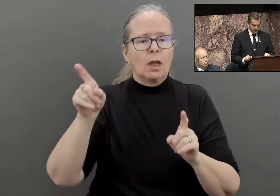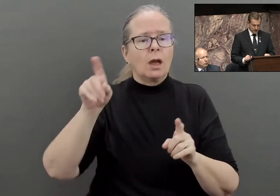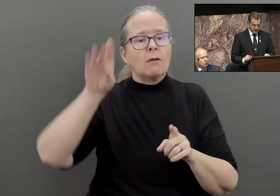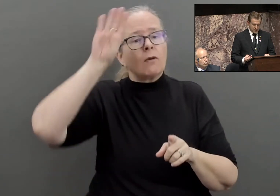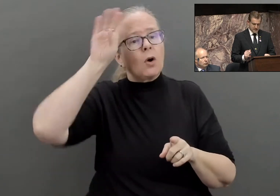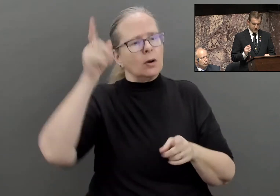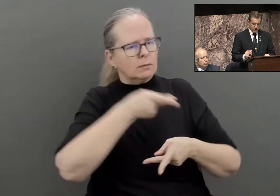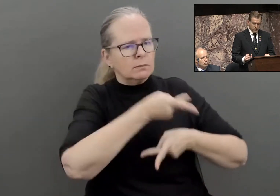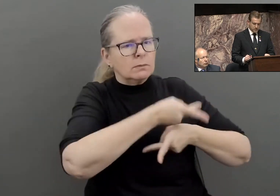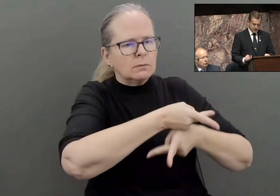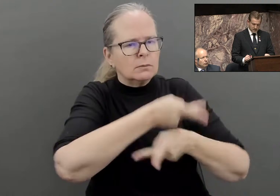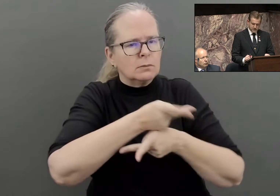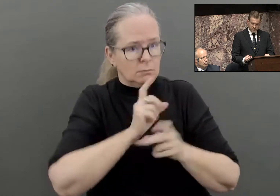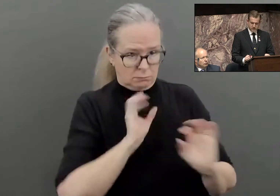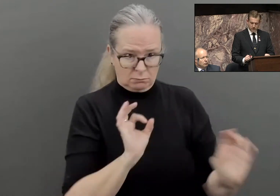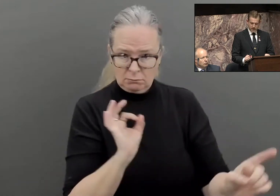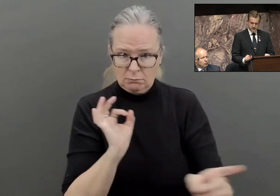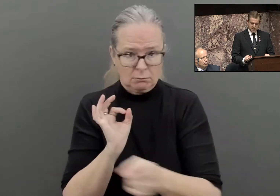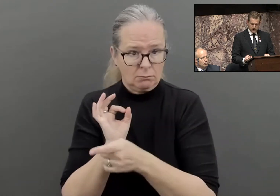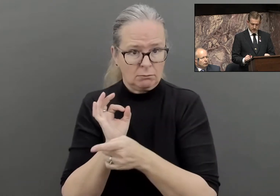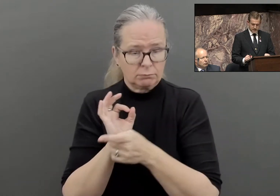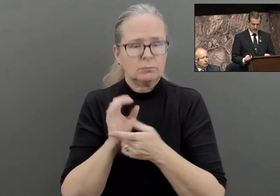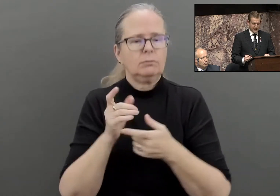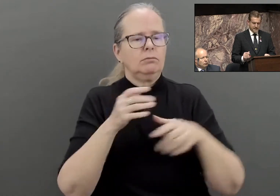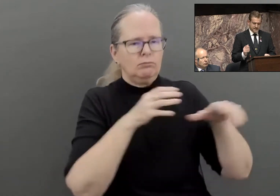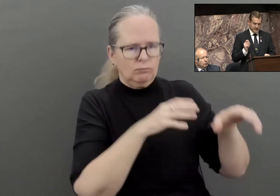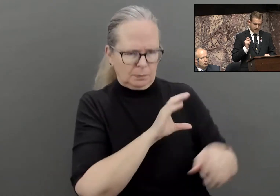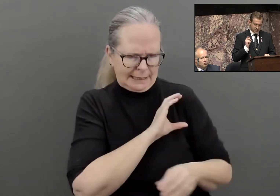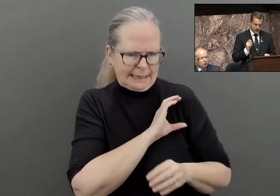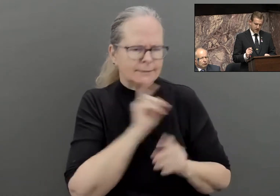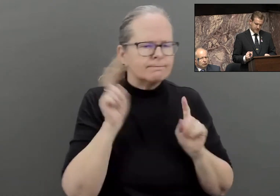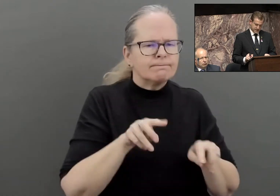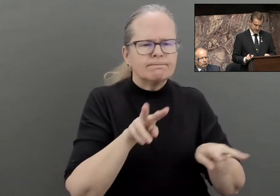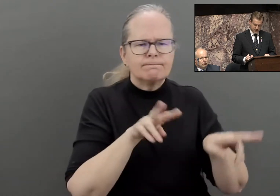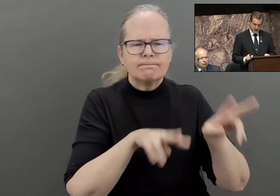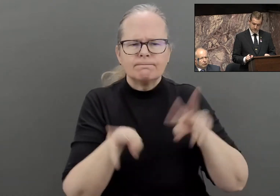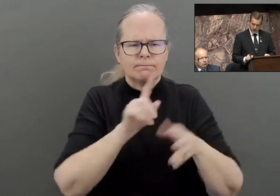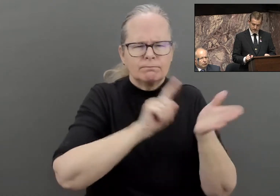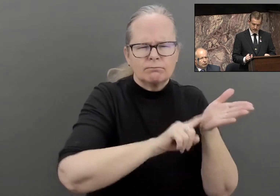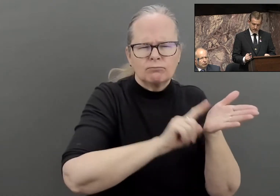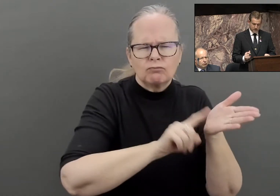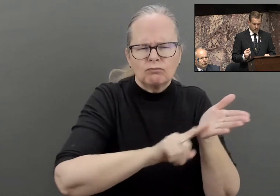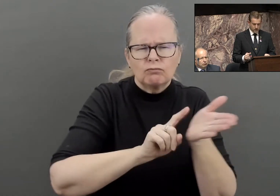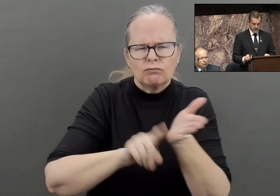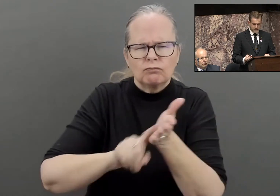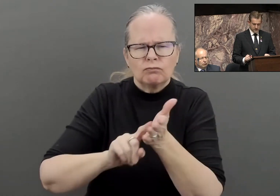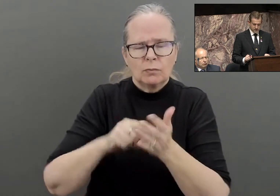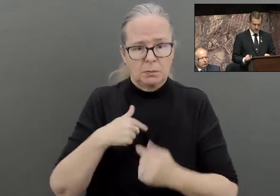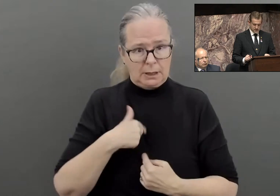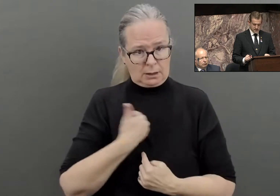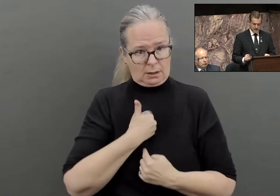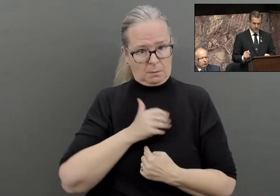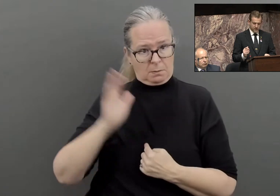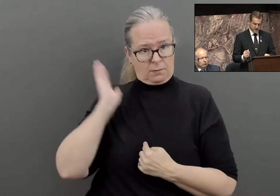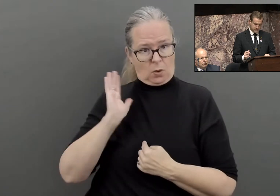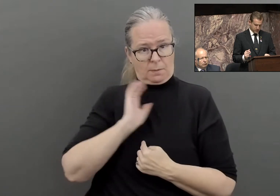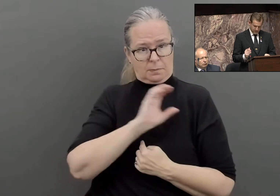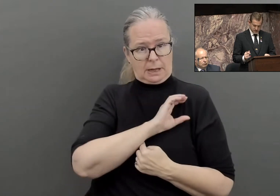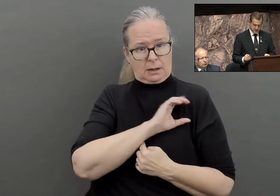efficiency. As a former police officer with 20 years' experience, I can say with confidence that the response time, the coordination of services,